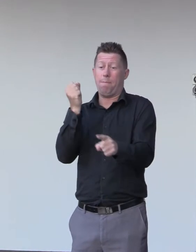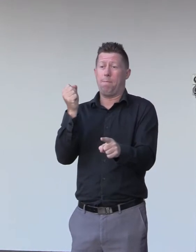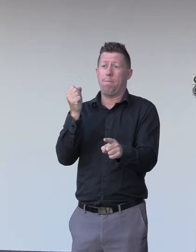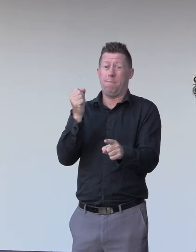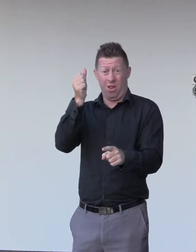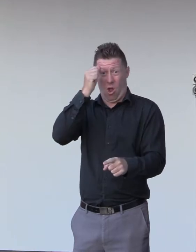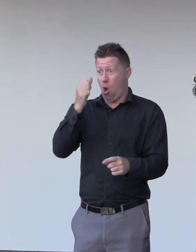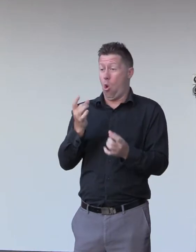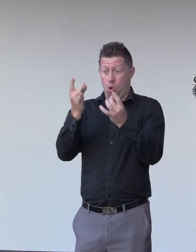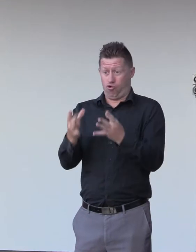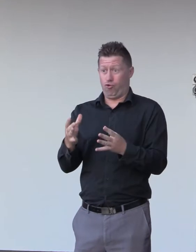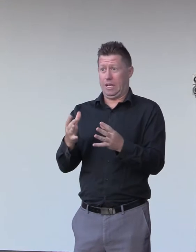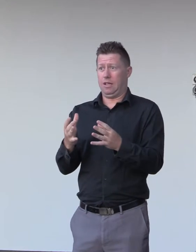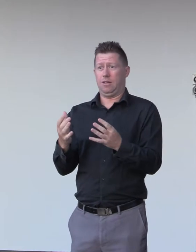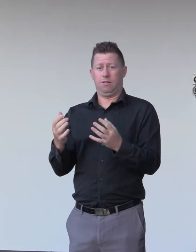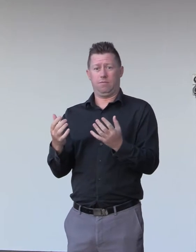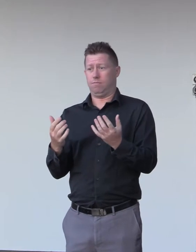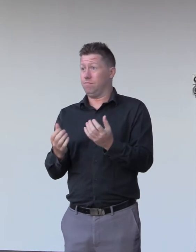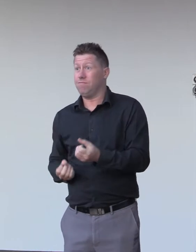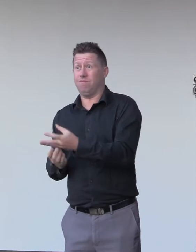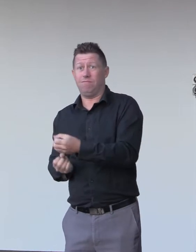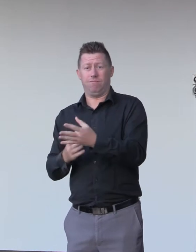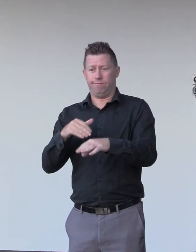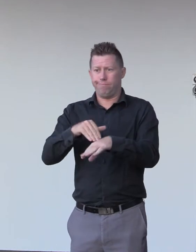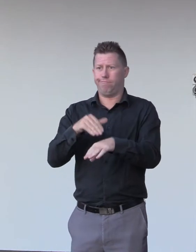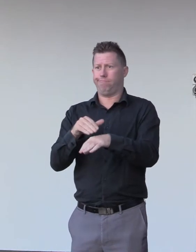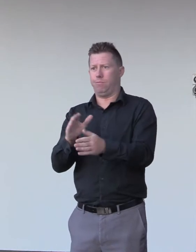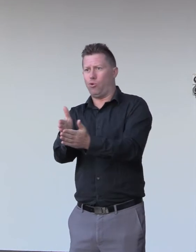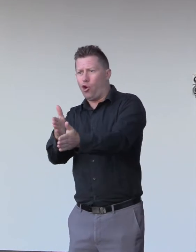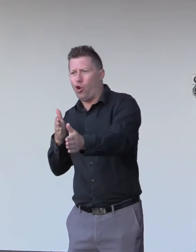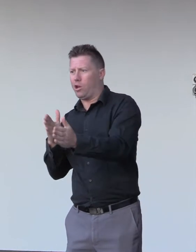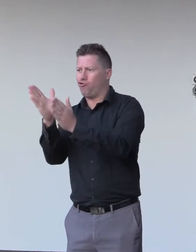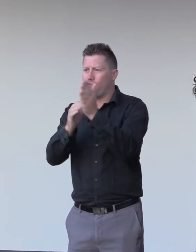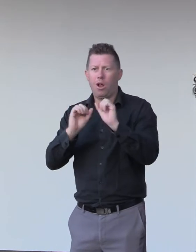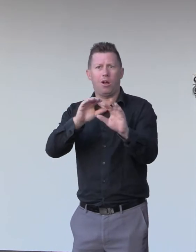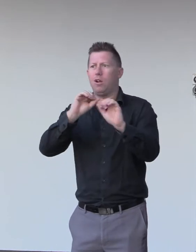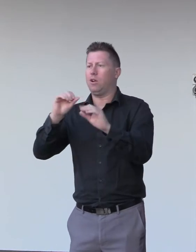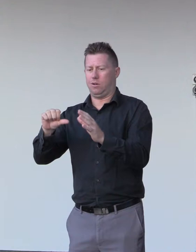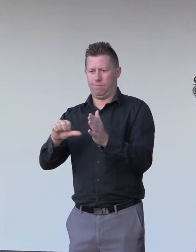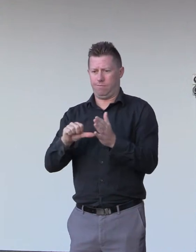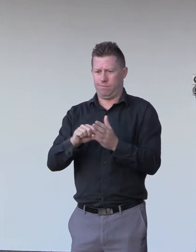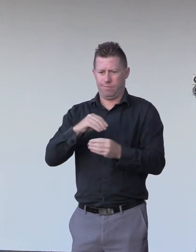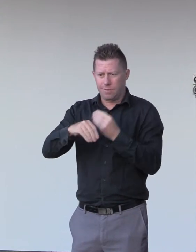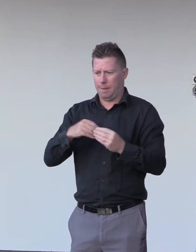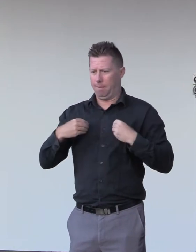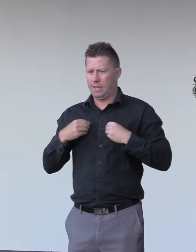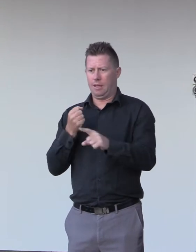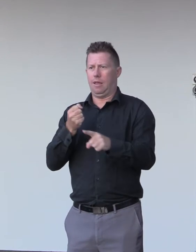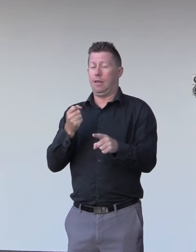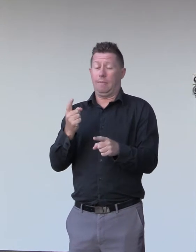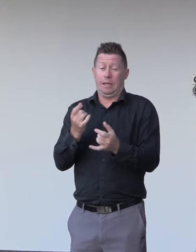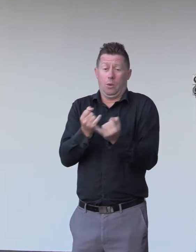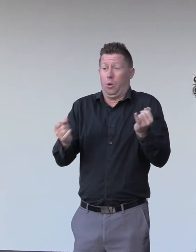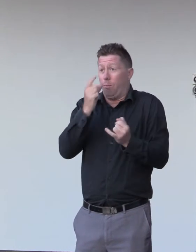South Australia is feeling as a result of the freight disruption. In terms of what we know and doing, the Department of Infrastructure and